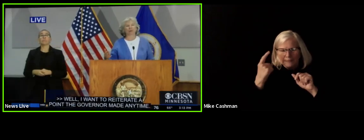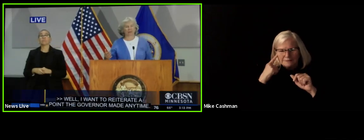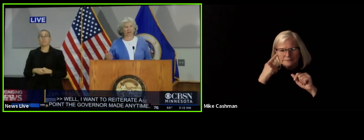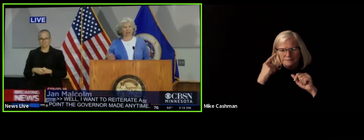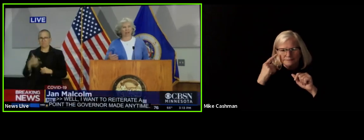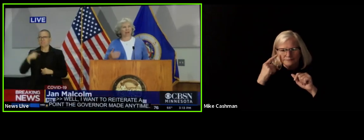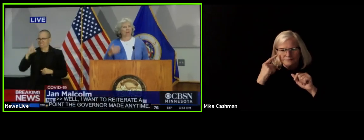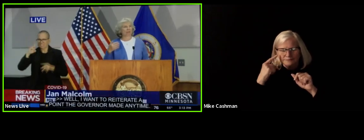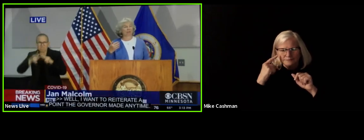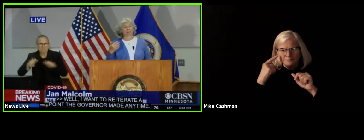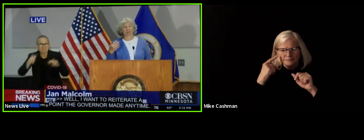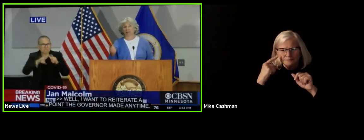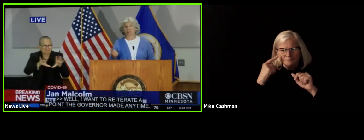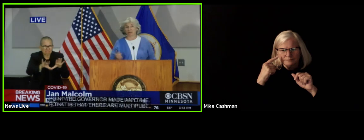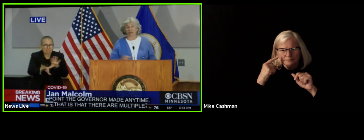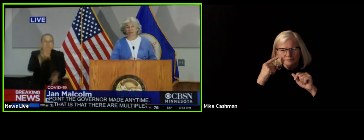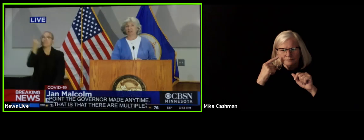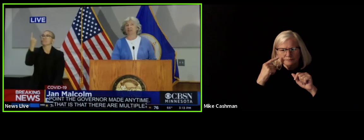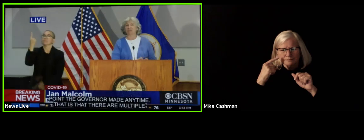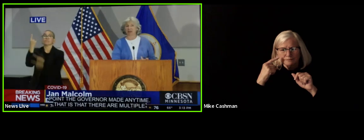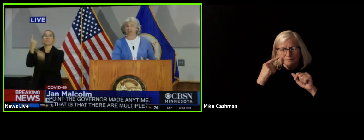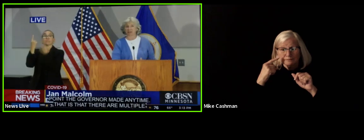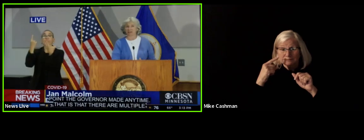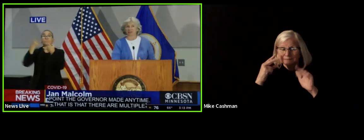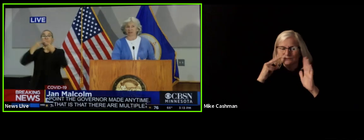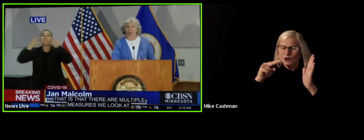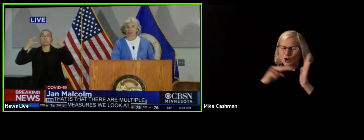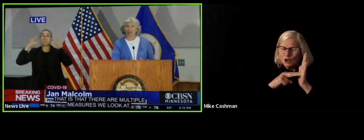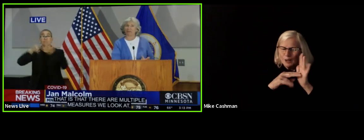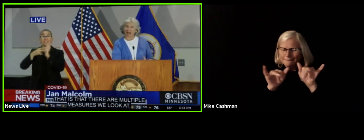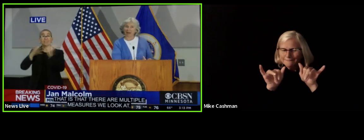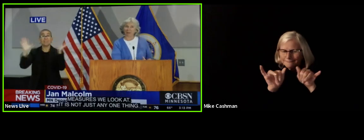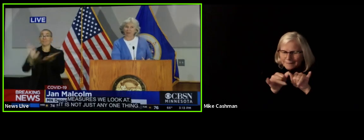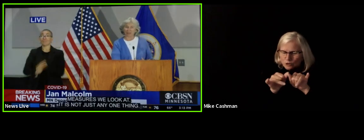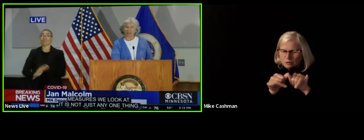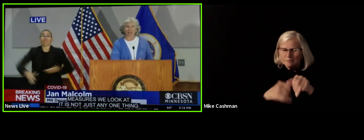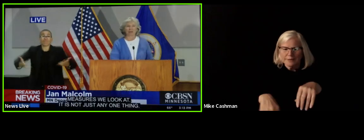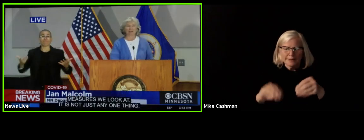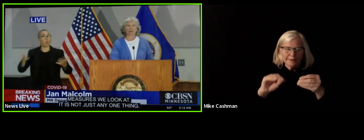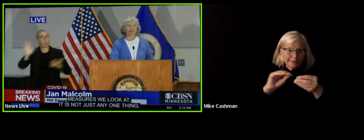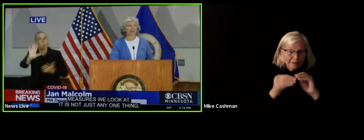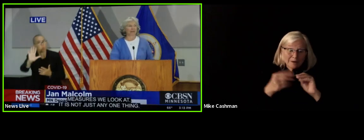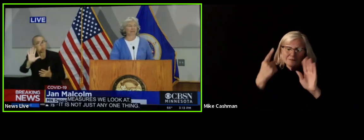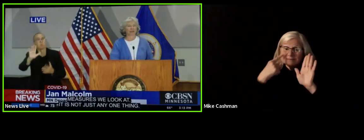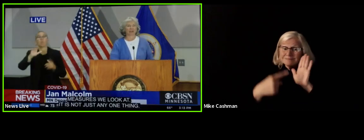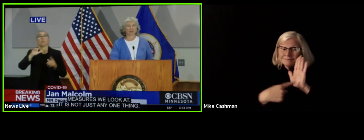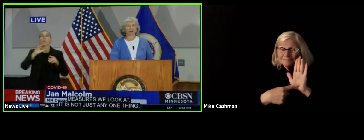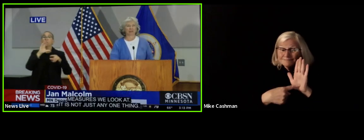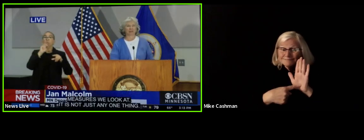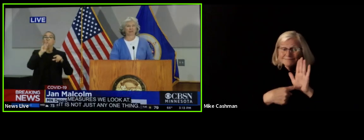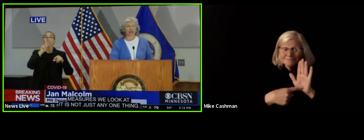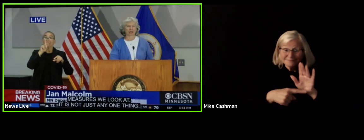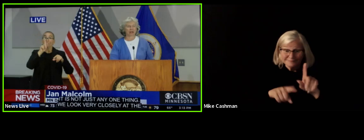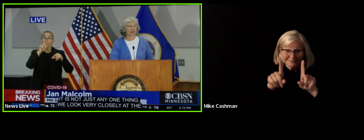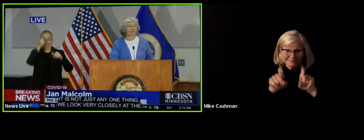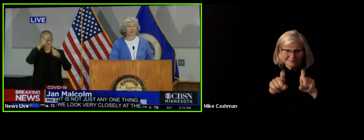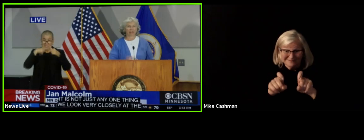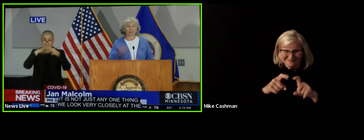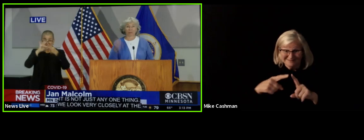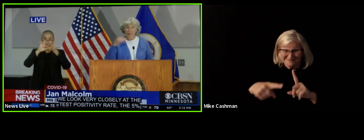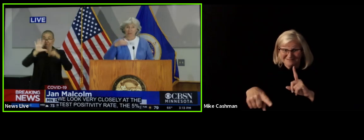one thing. We look very closely at the test positivity rate, that 5% threshold that the governor talked about before,